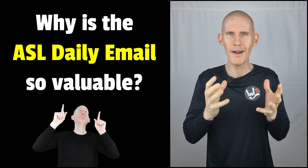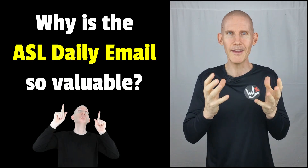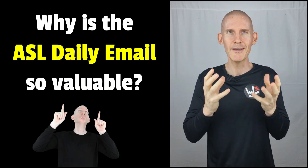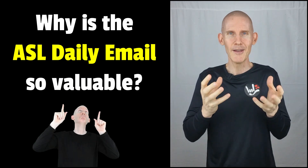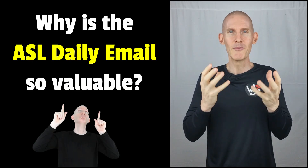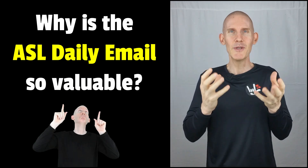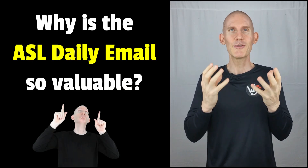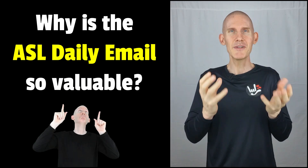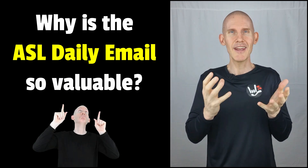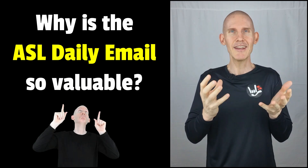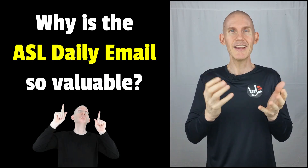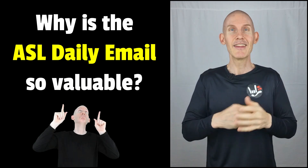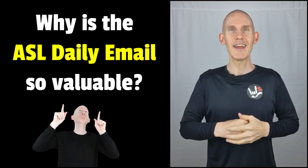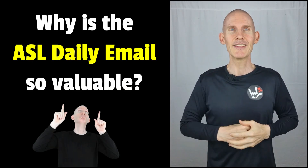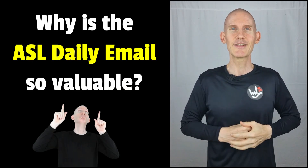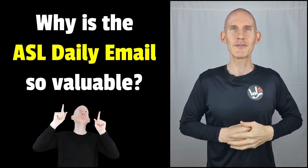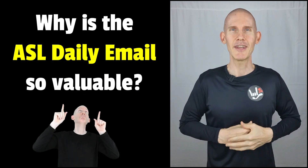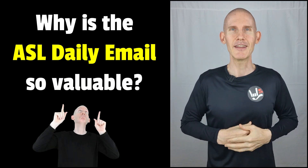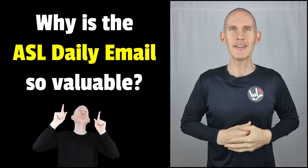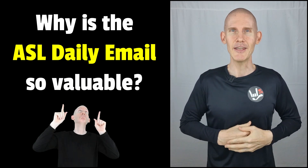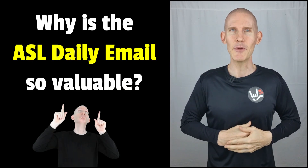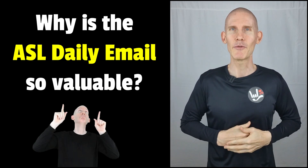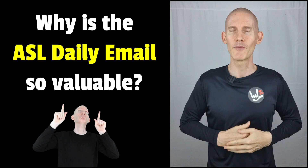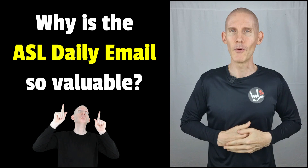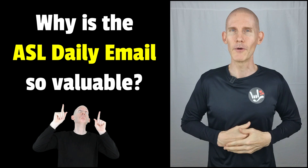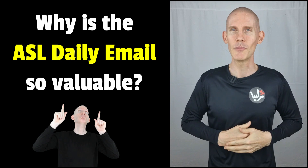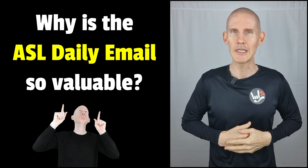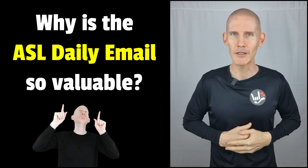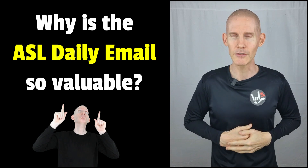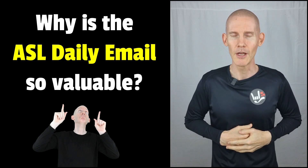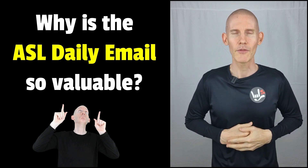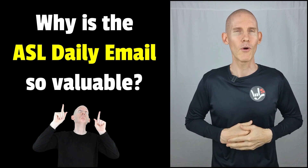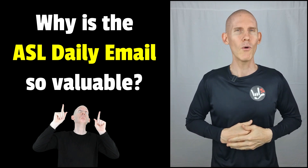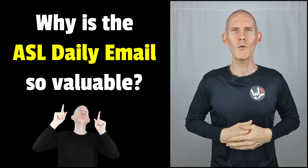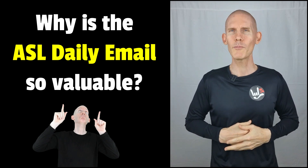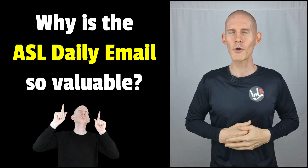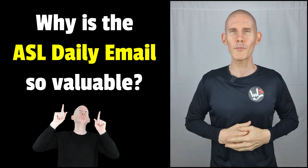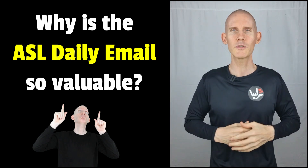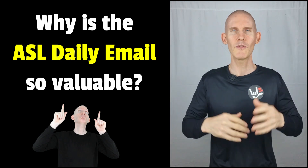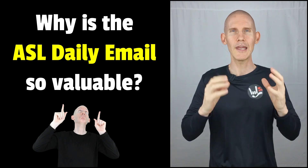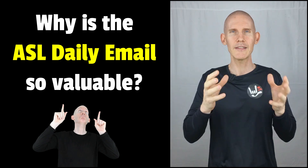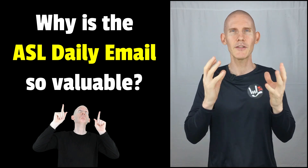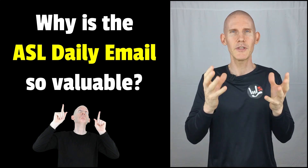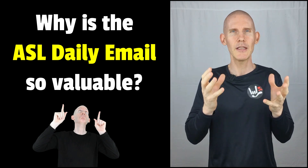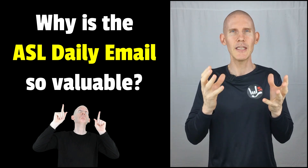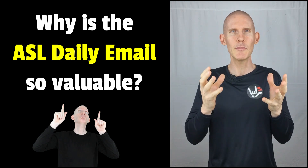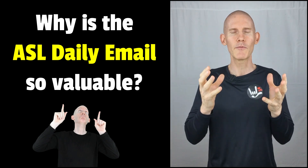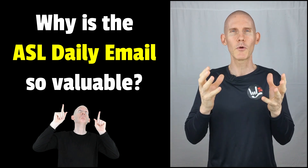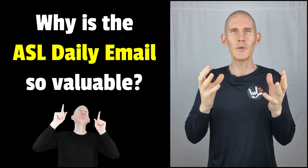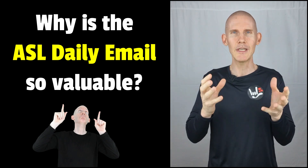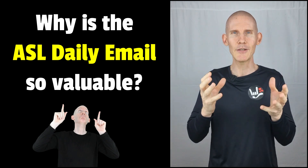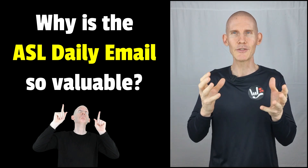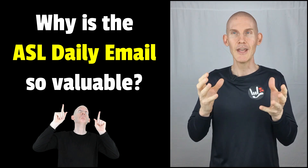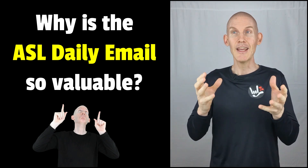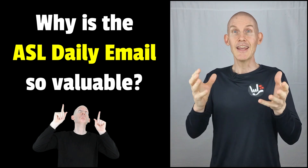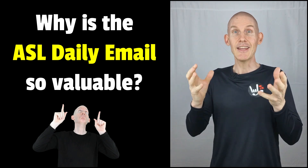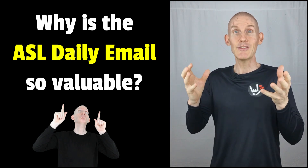why we created the ASL Daily Email for Beginners. The whole purpose of the ASL Daily Email for Beginners is